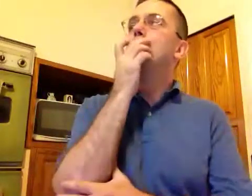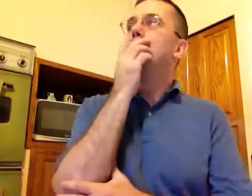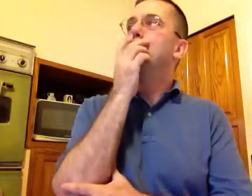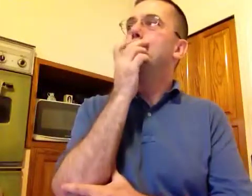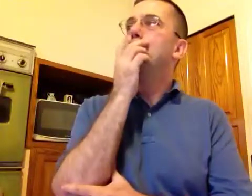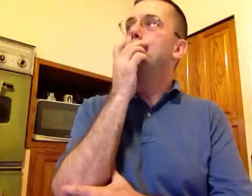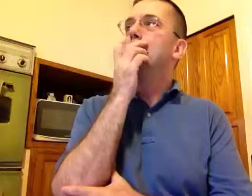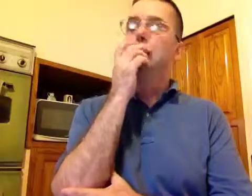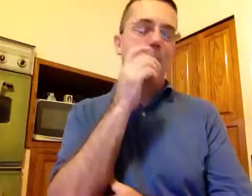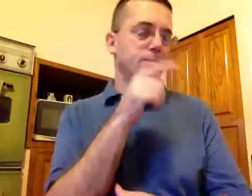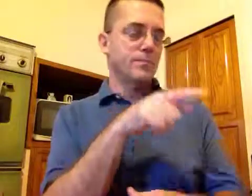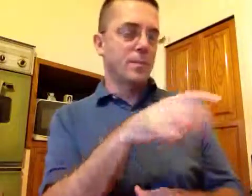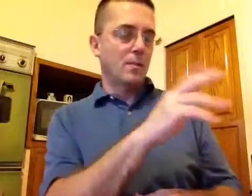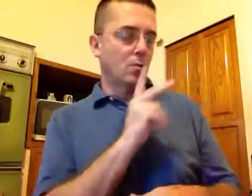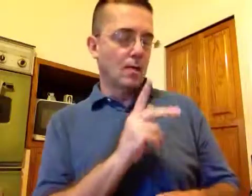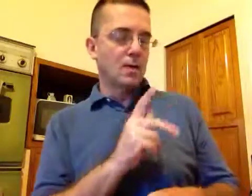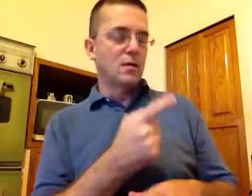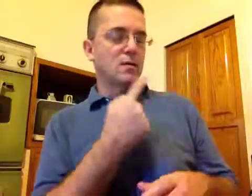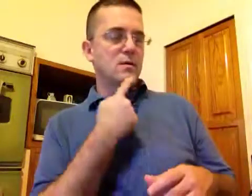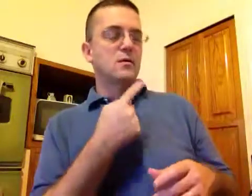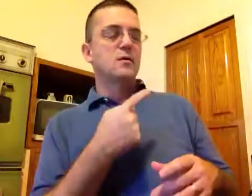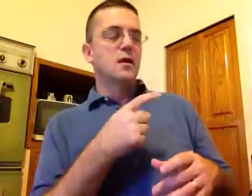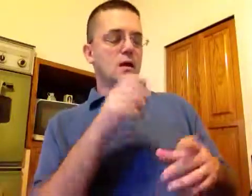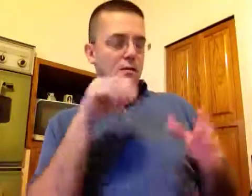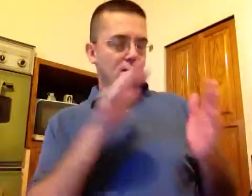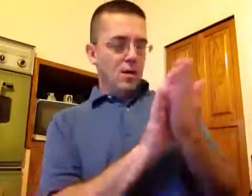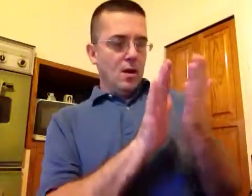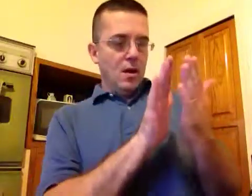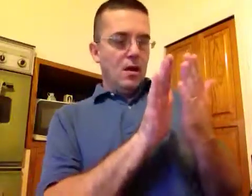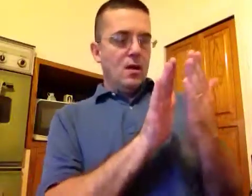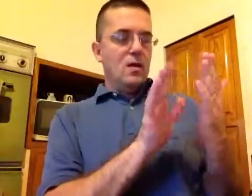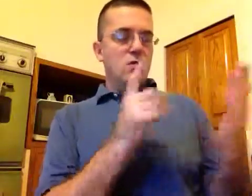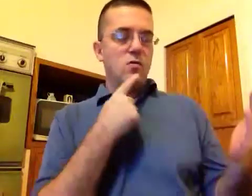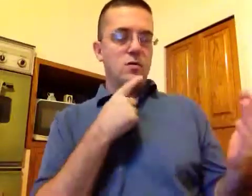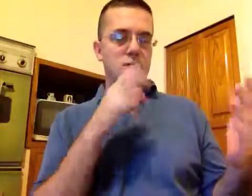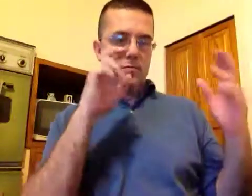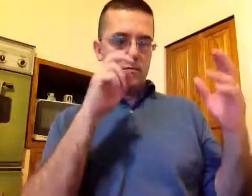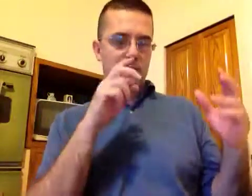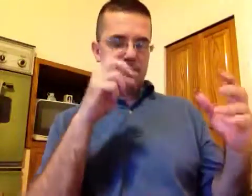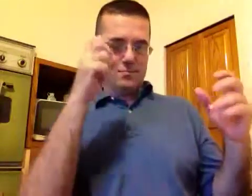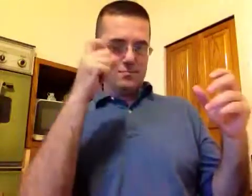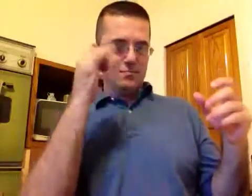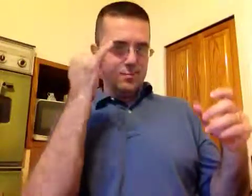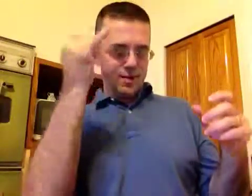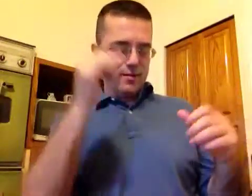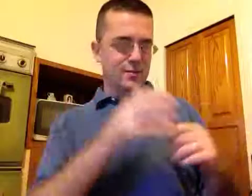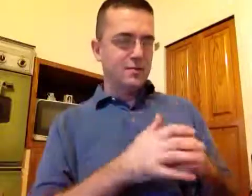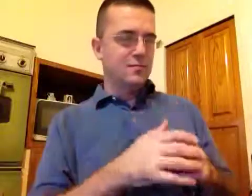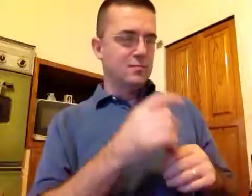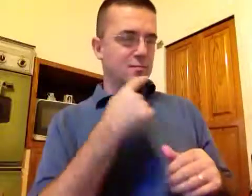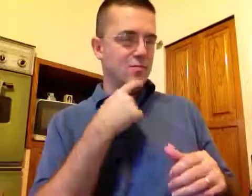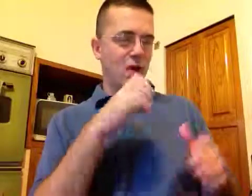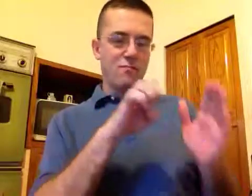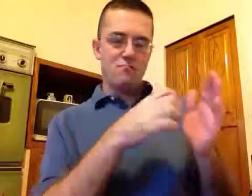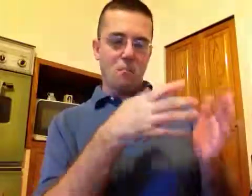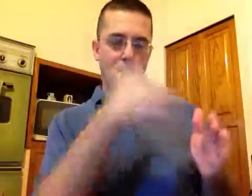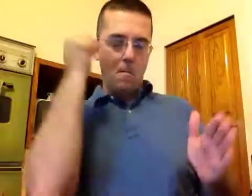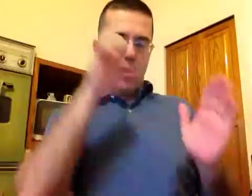Here's the deal. Let me go back then and address the overall concept, I guess. I see what you're saying, but you're going to have to provide me with a better example where the credit